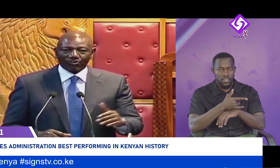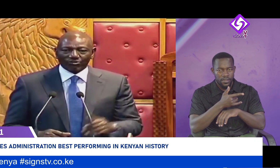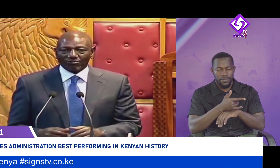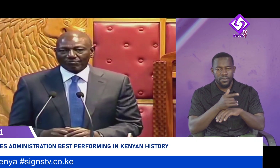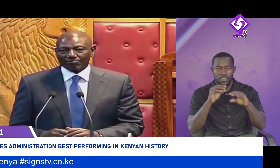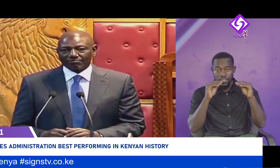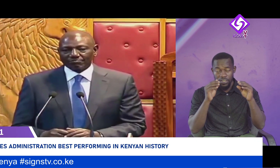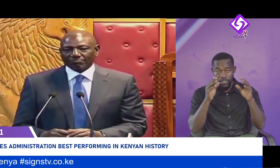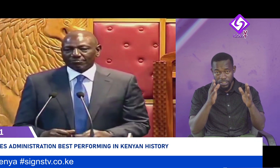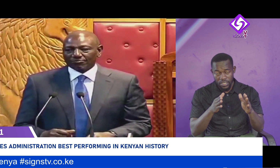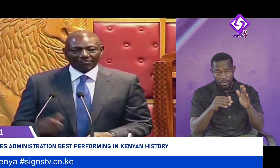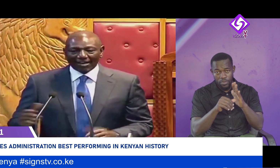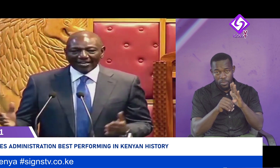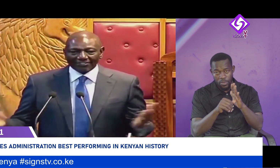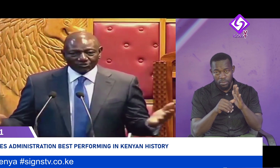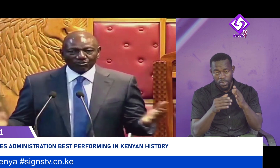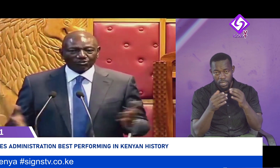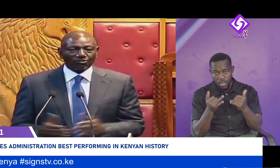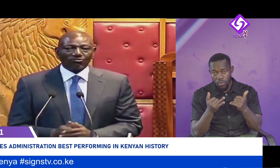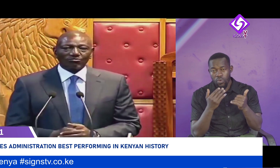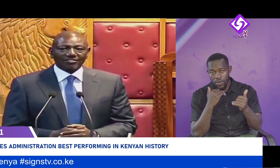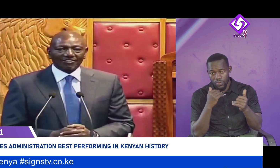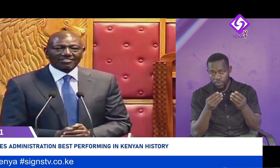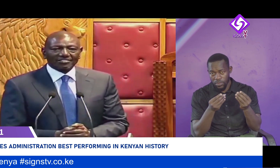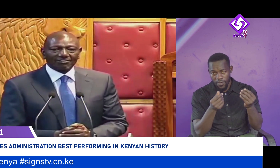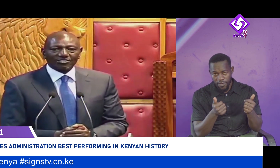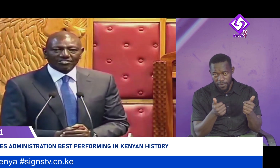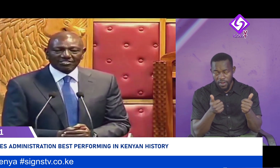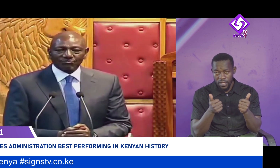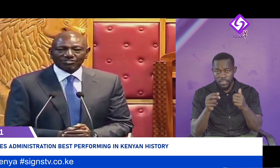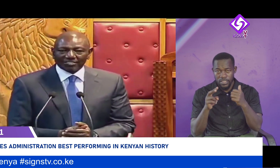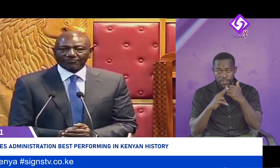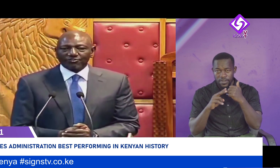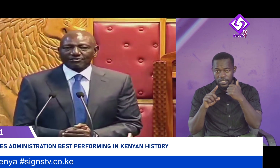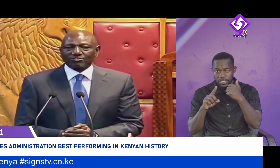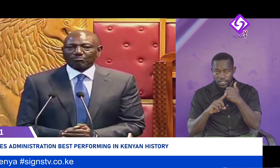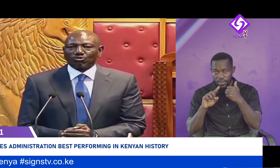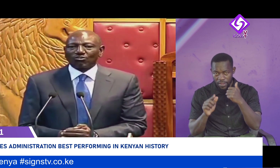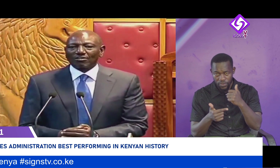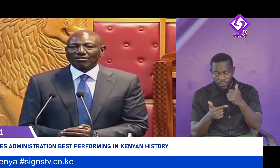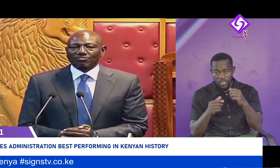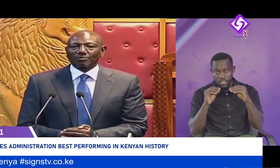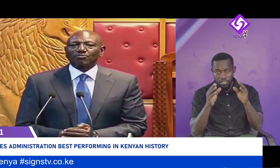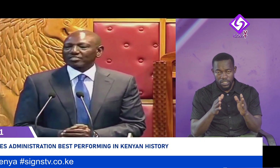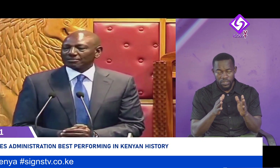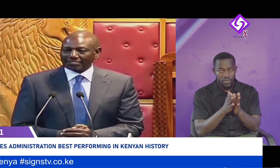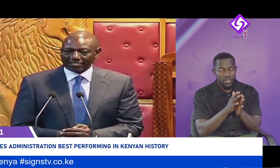on. We have hired, as you all know, 76,000 teachers with 24,000 more to be brought in by